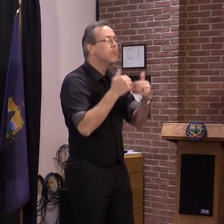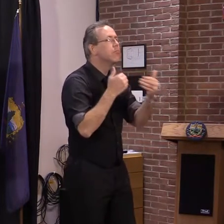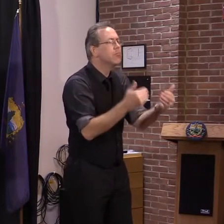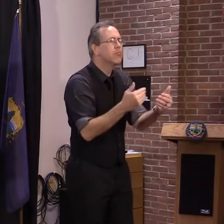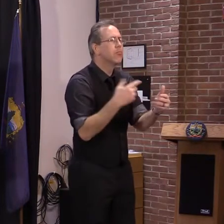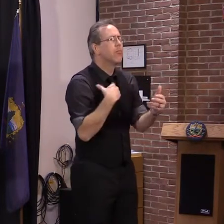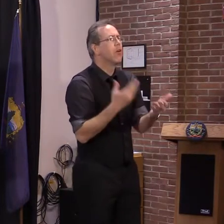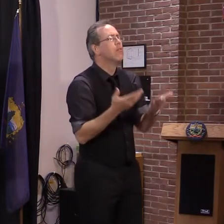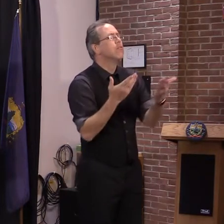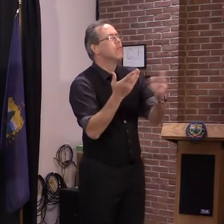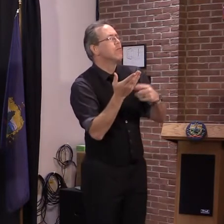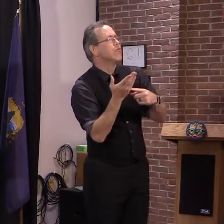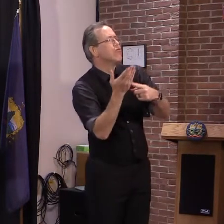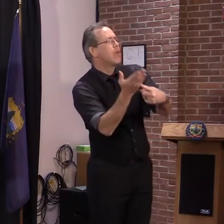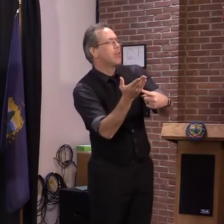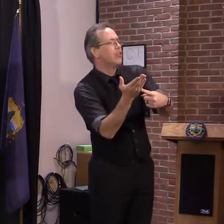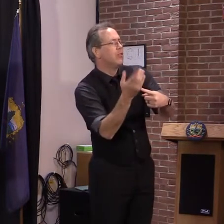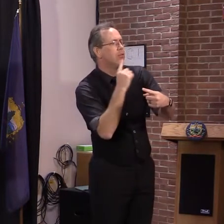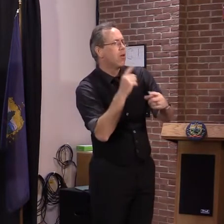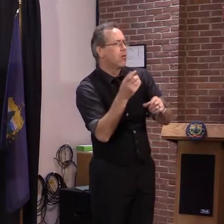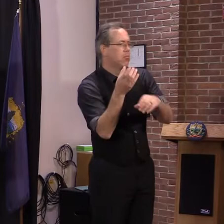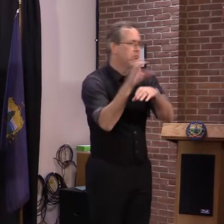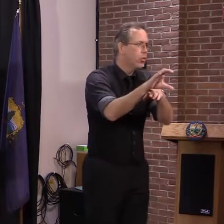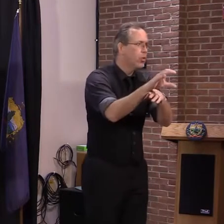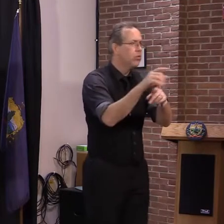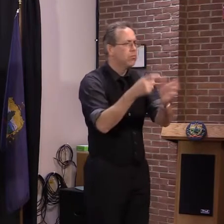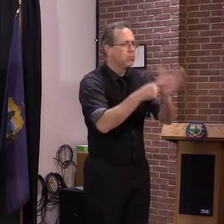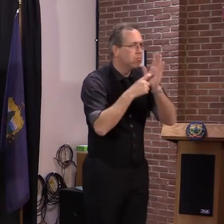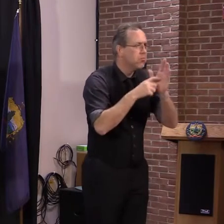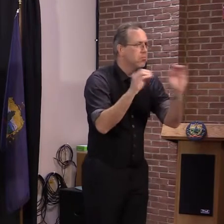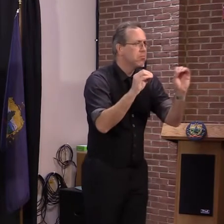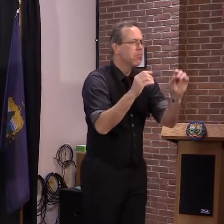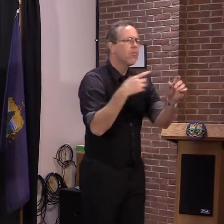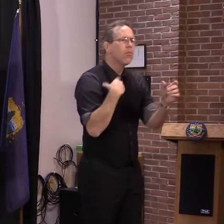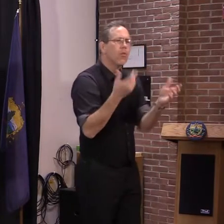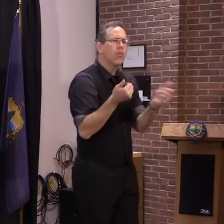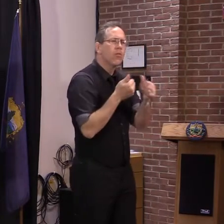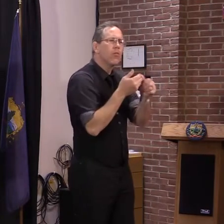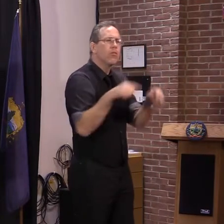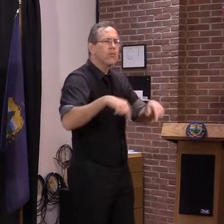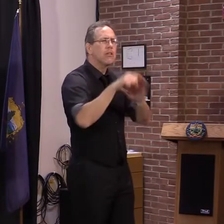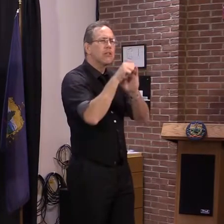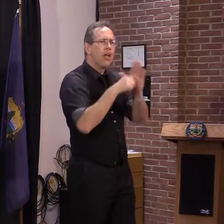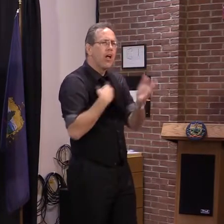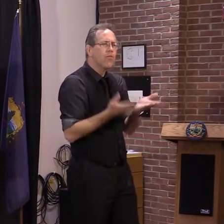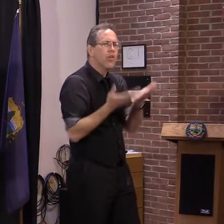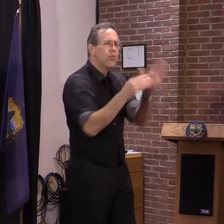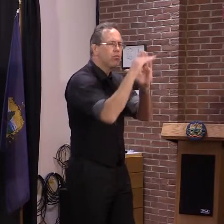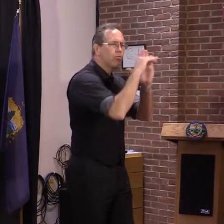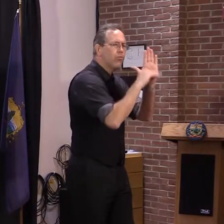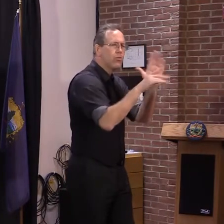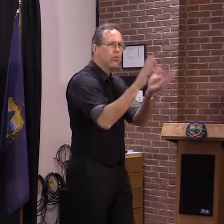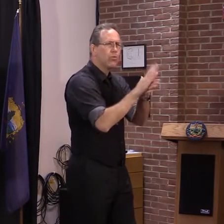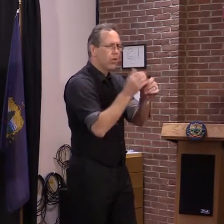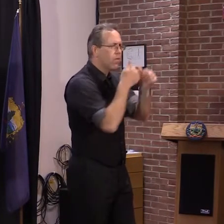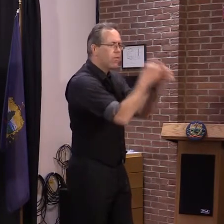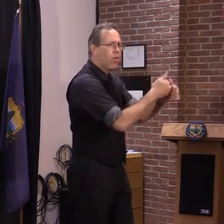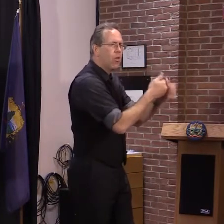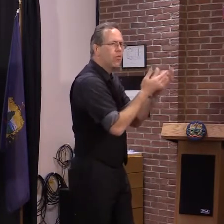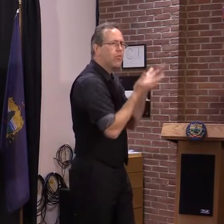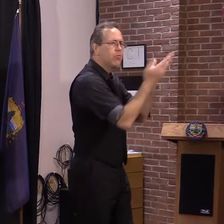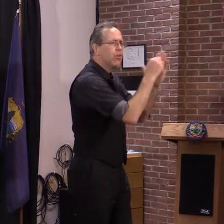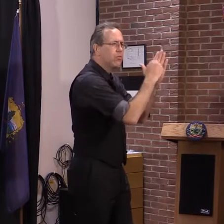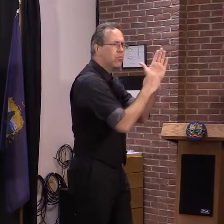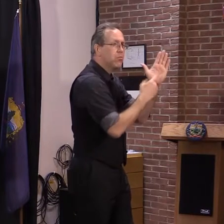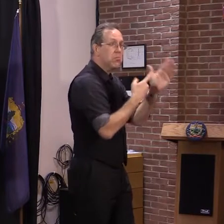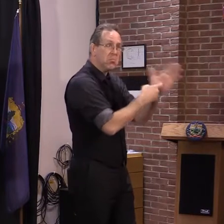them to follow the state recommendations, which are crafted in collaborations with our public health experts at the Department of Health. To help